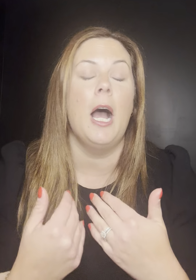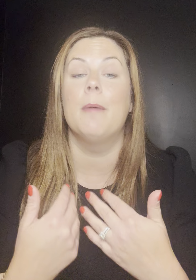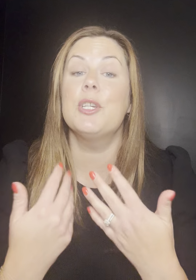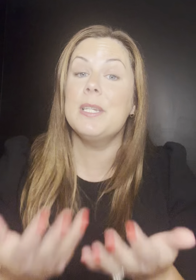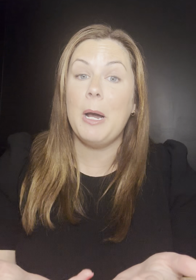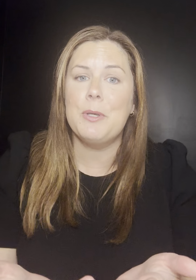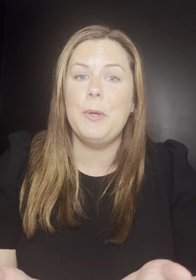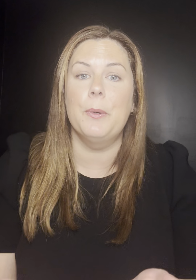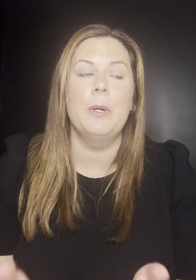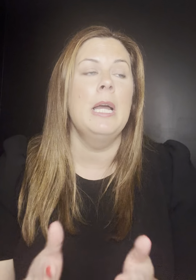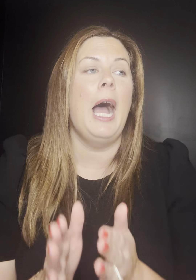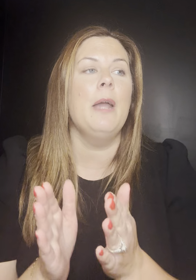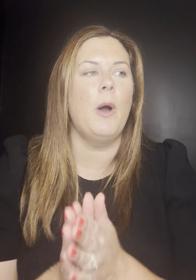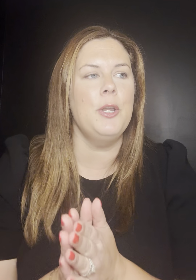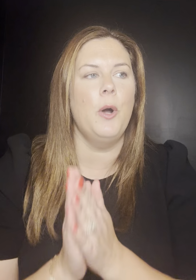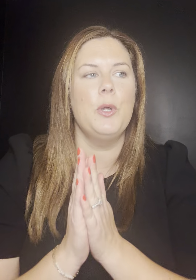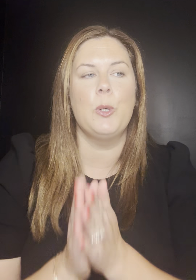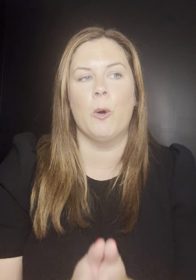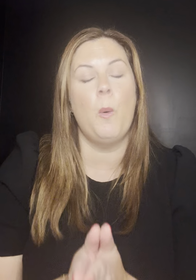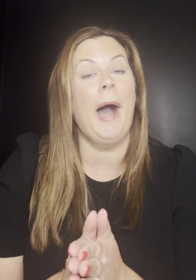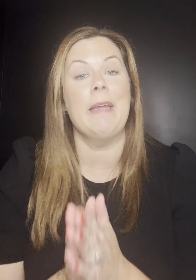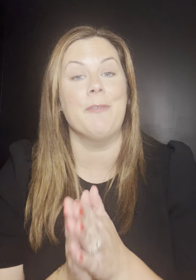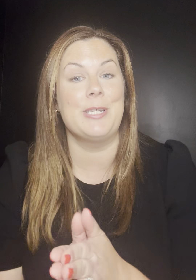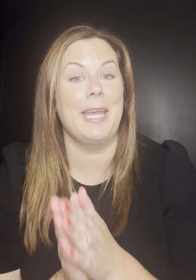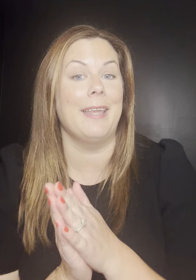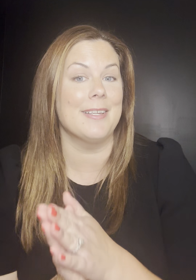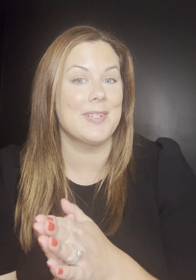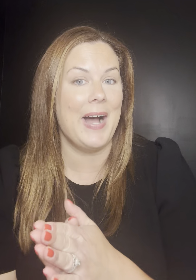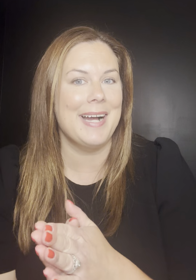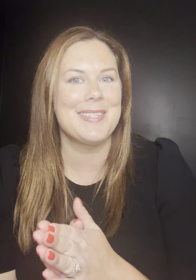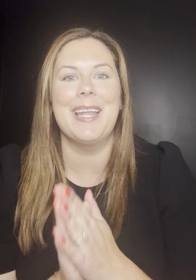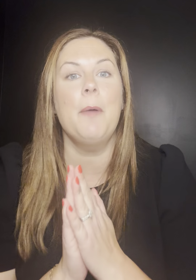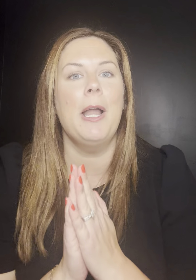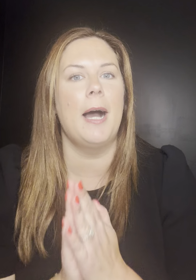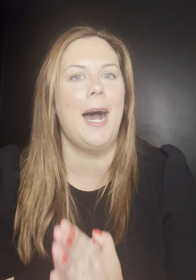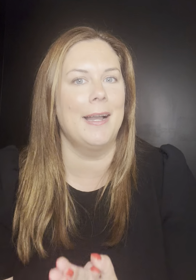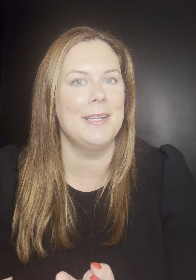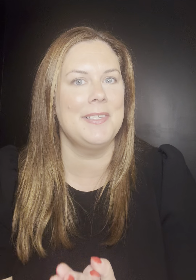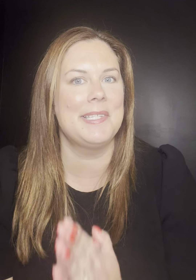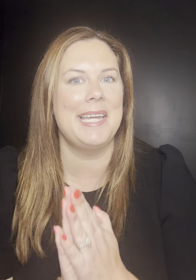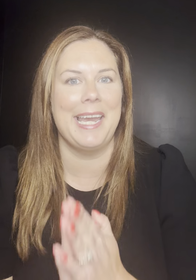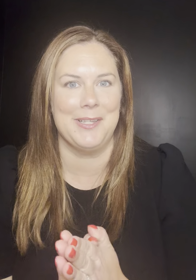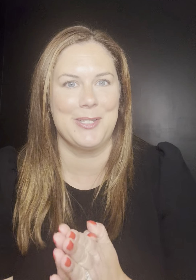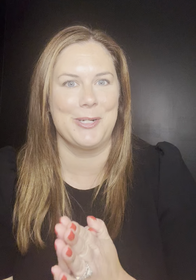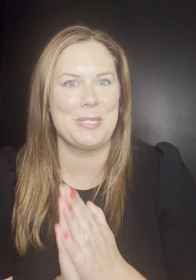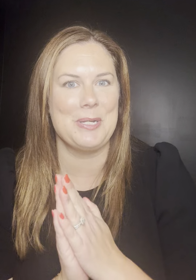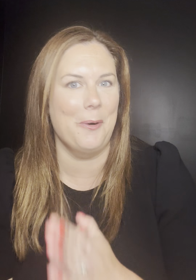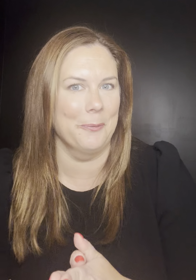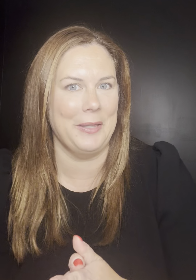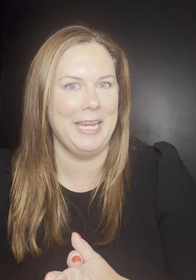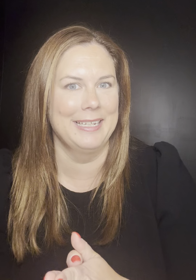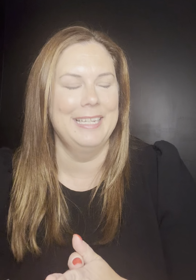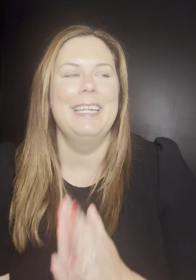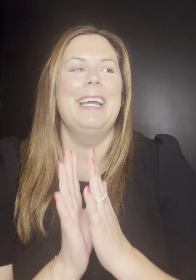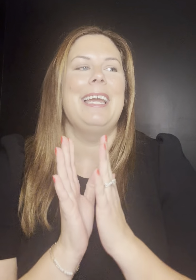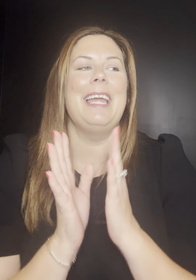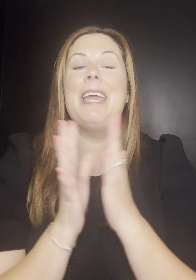just about you. I want to know your why for taking this class, and I want honest answers only. If